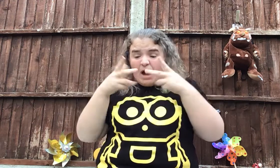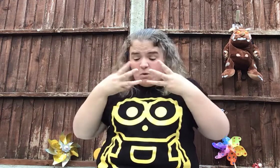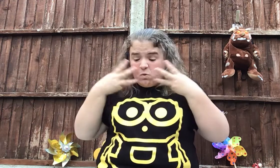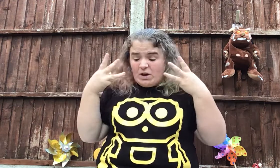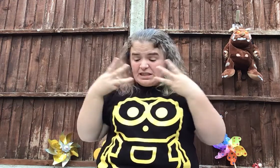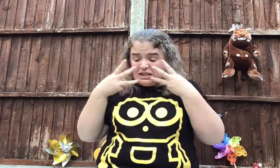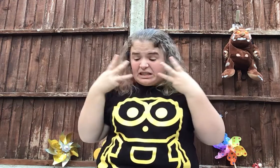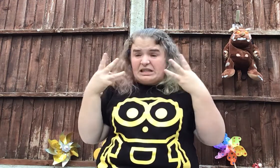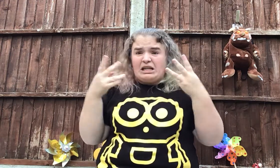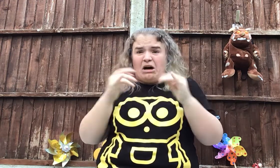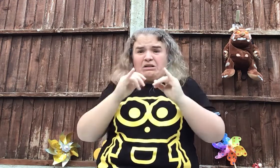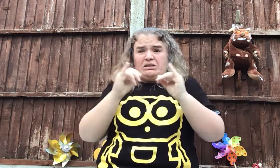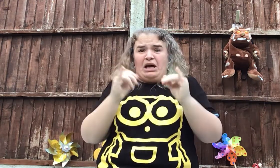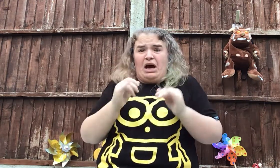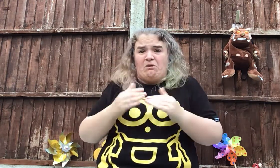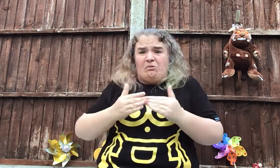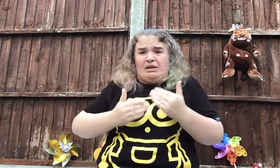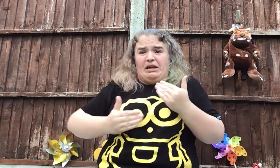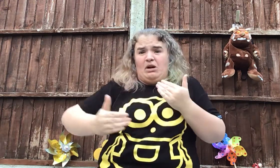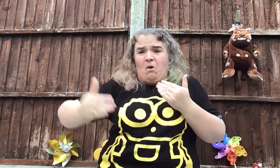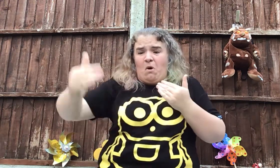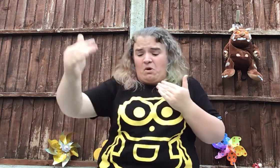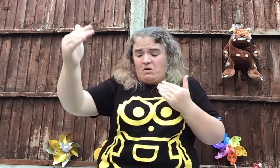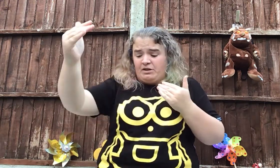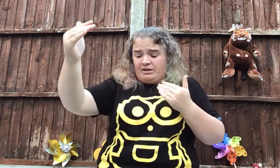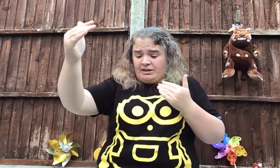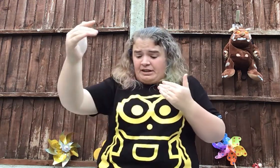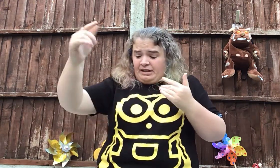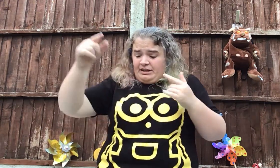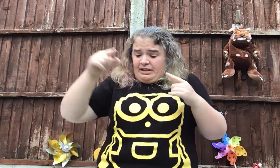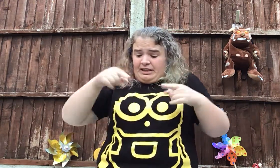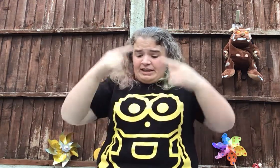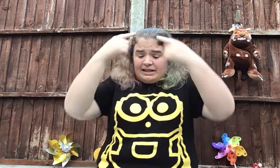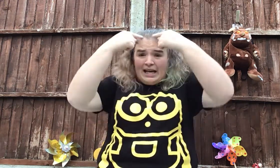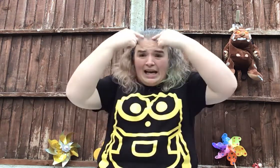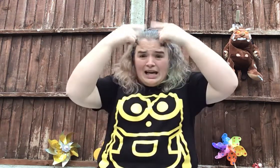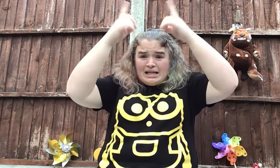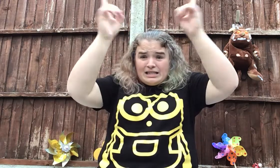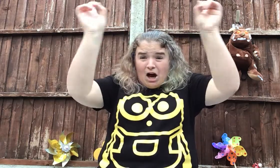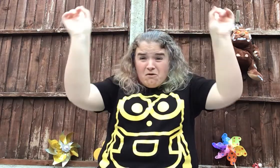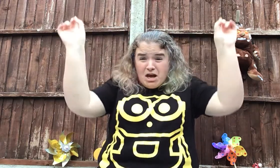and whiskers are terribly long. His